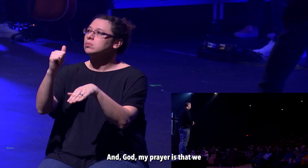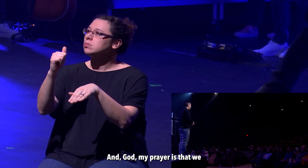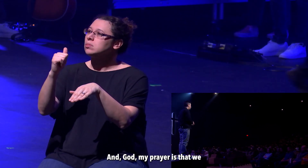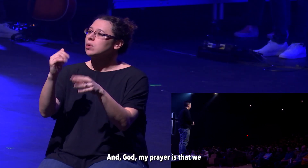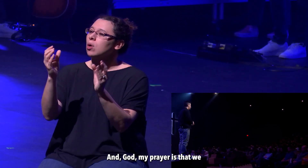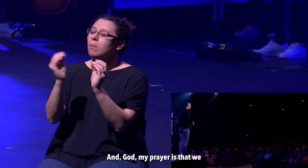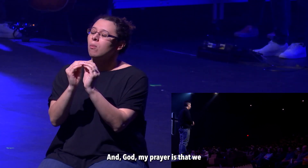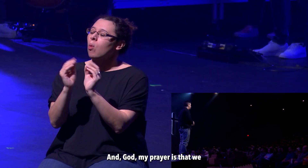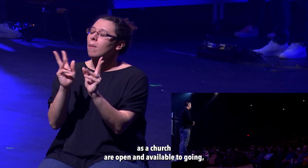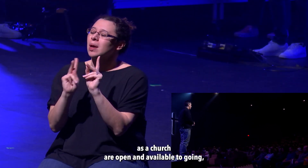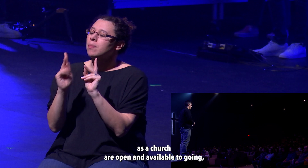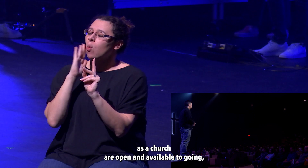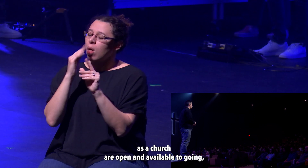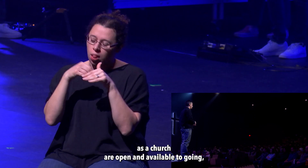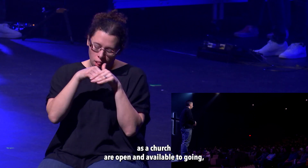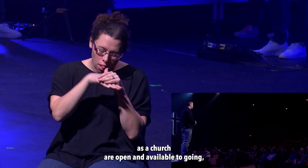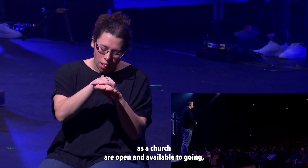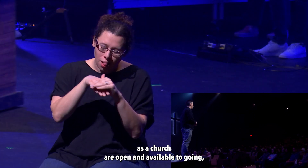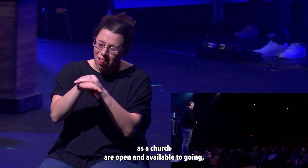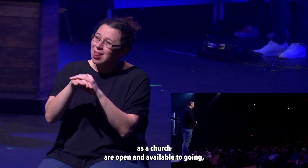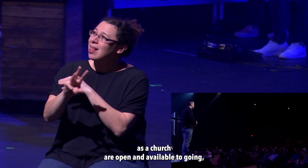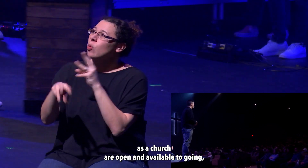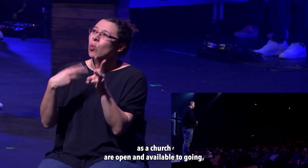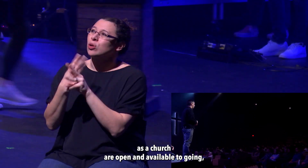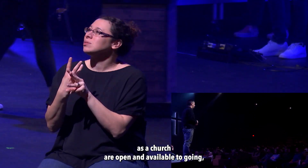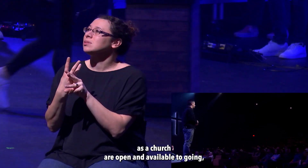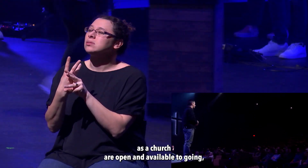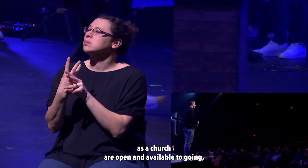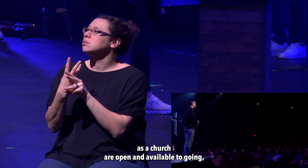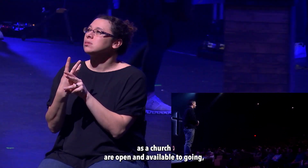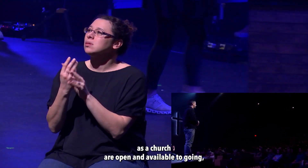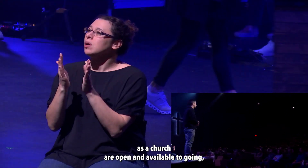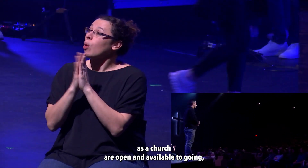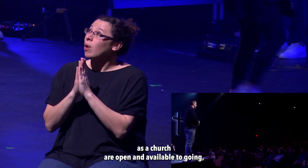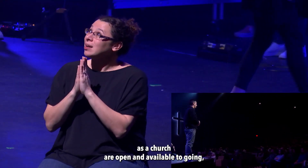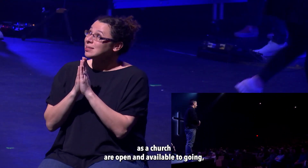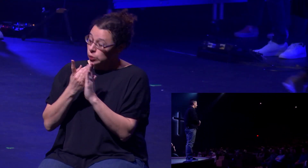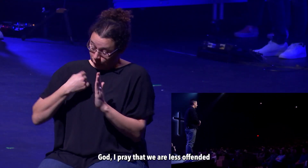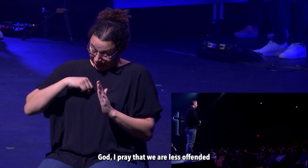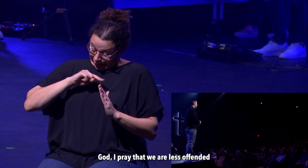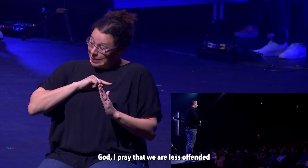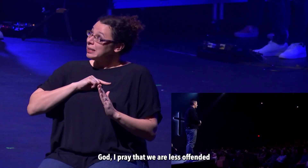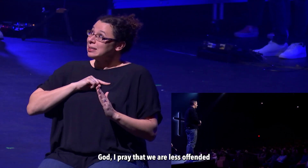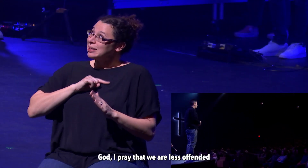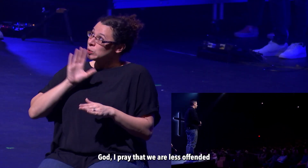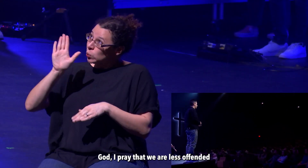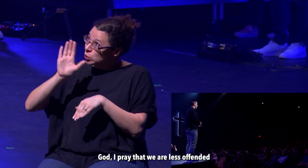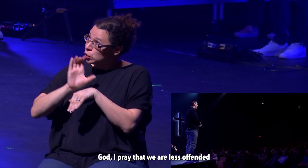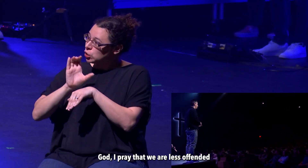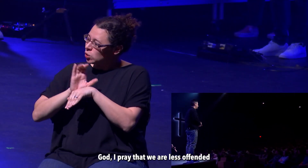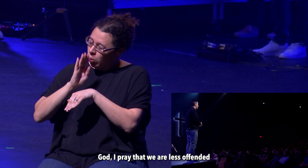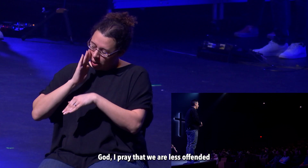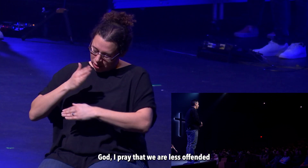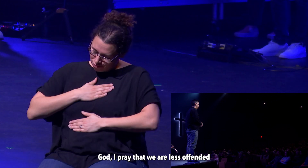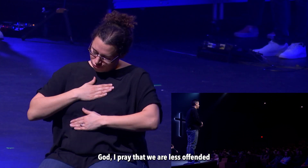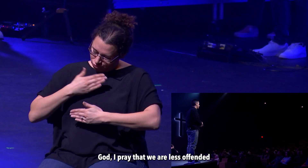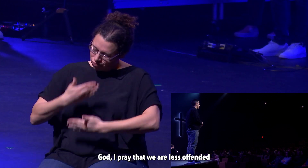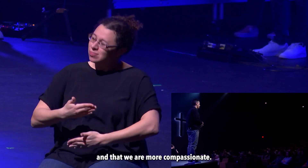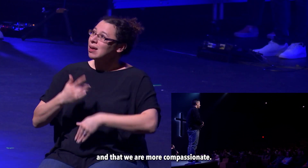And God, my prayer is that we as a church are open and available to going. God, I pray that we are less